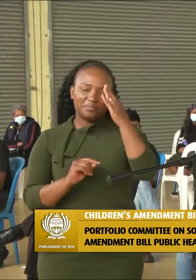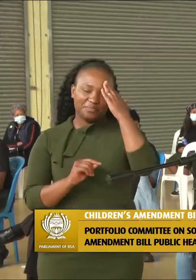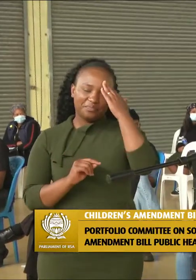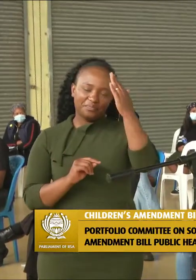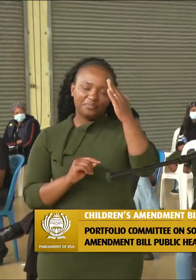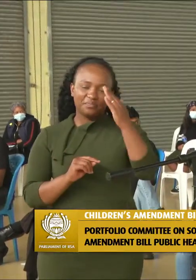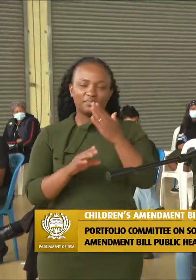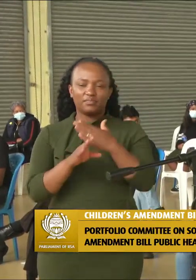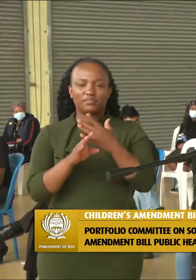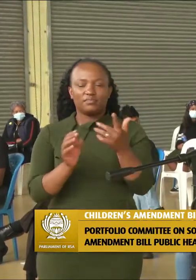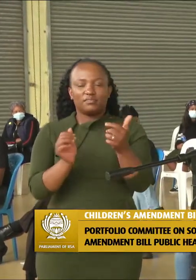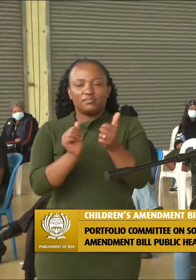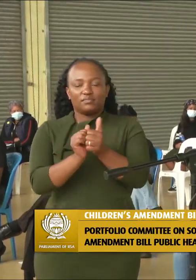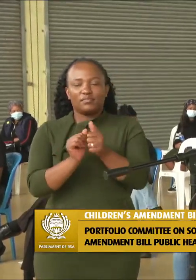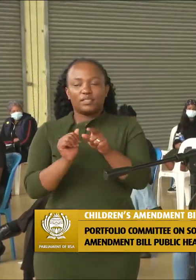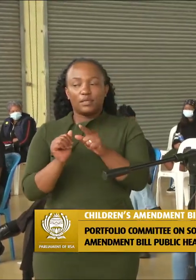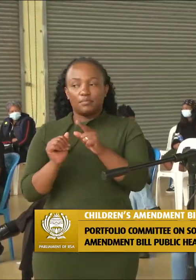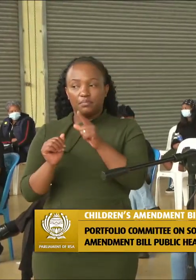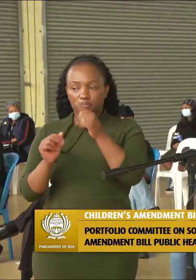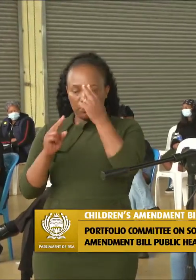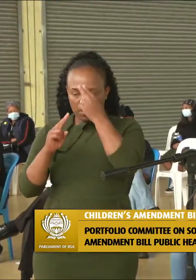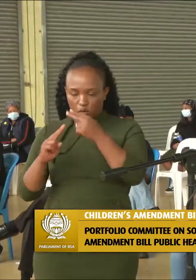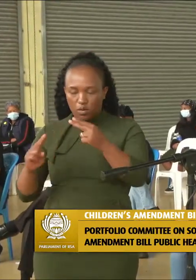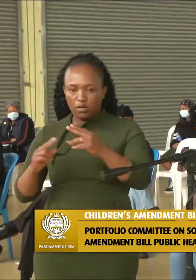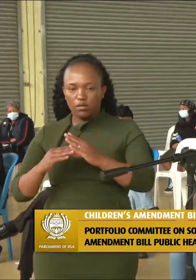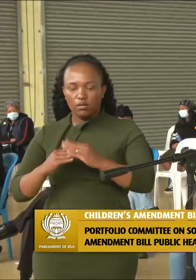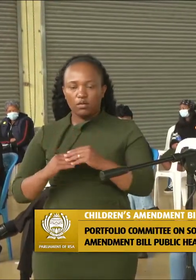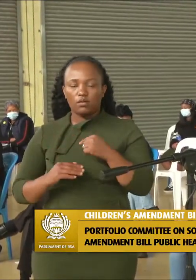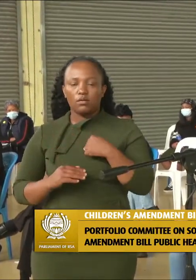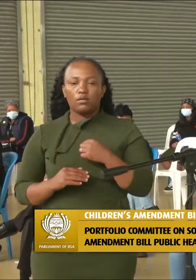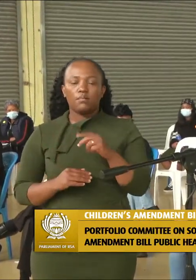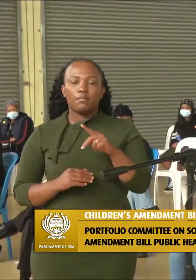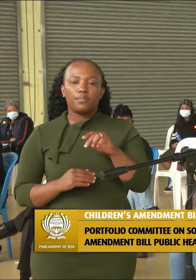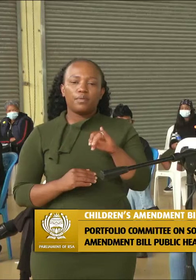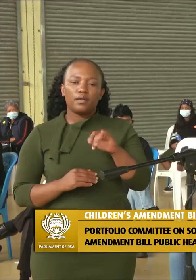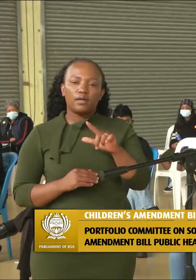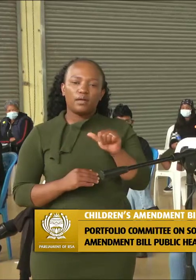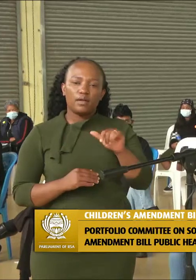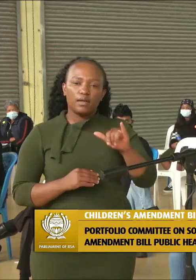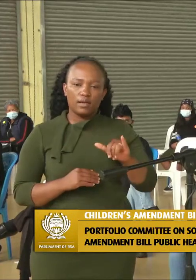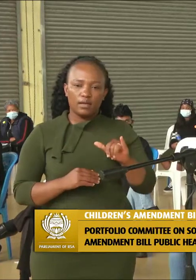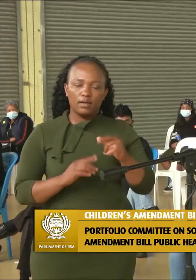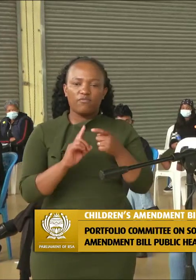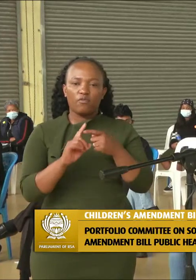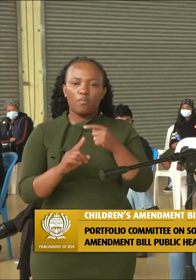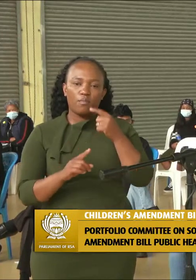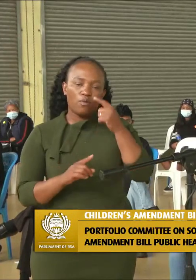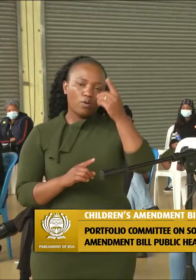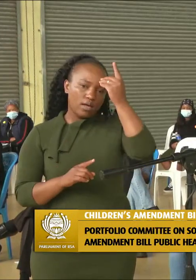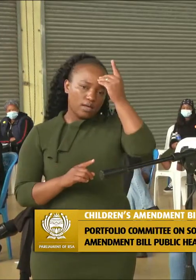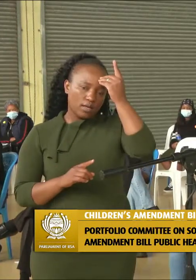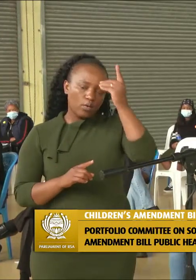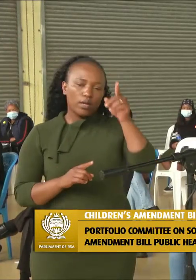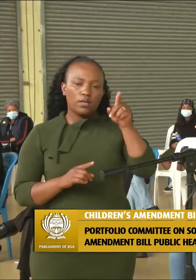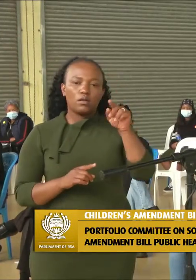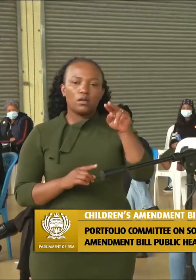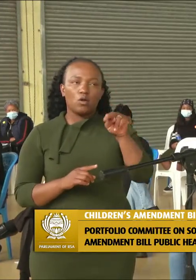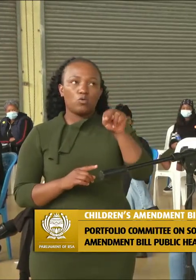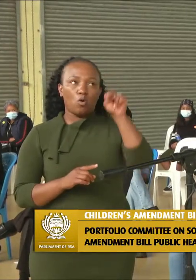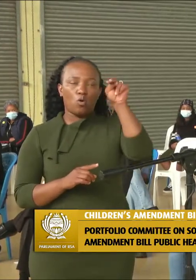colleagues and honorable members. My name is Jigane Pillay. I'm from the eThekwini North District Office, and I'm a